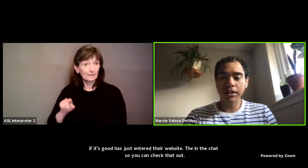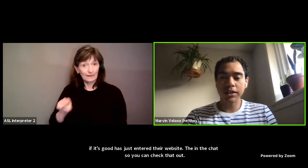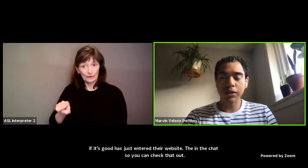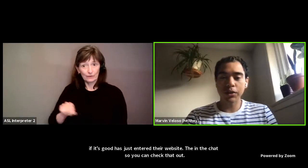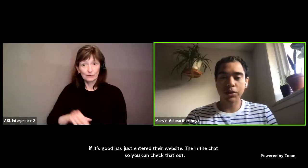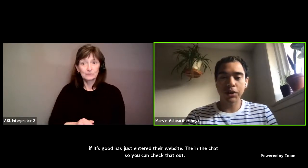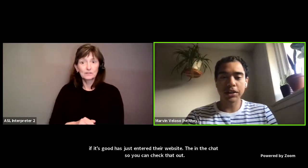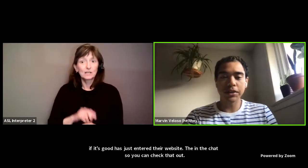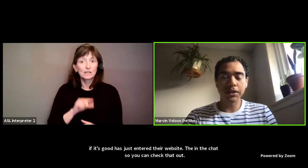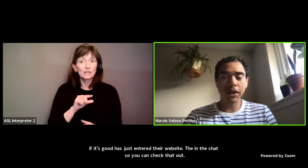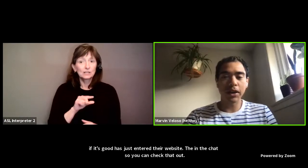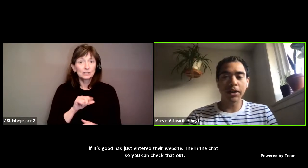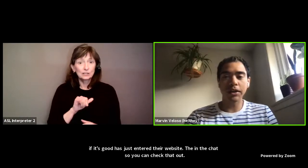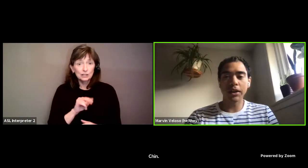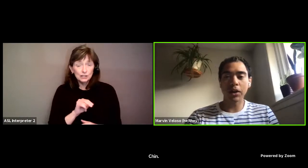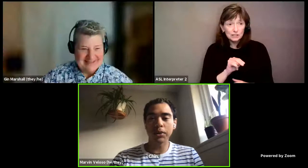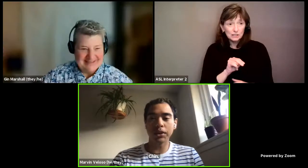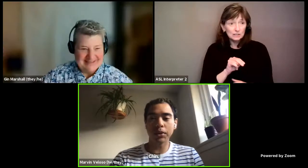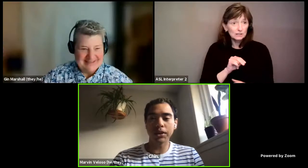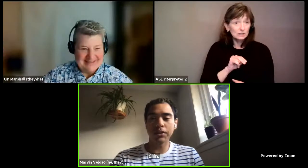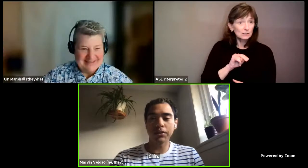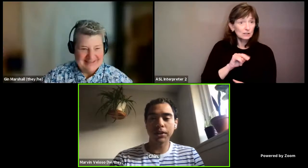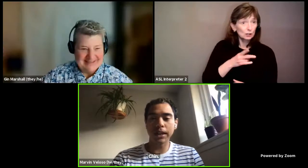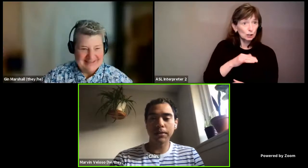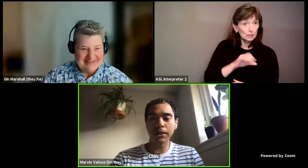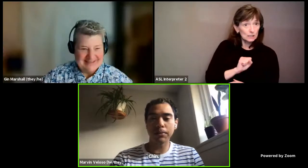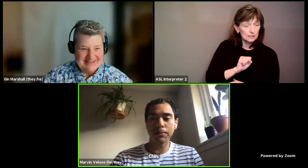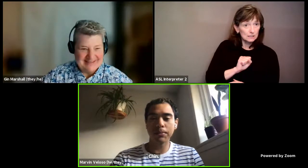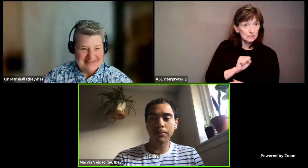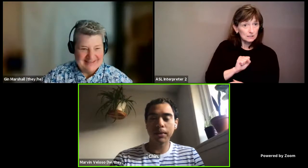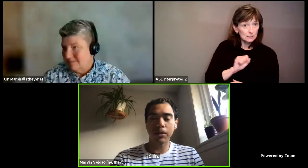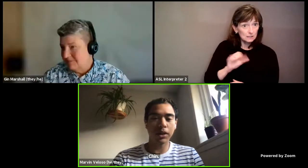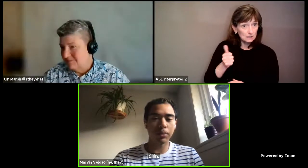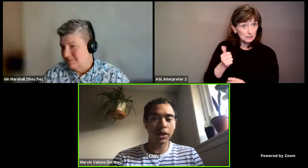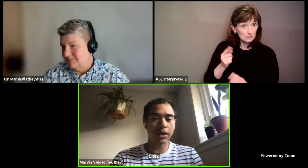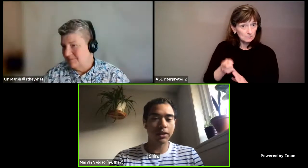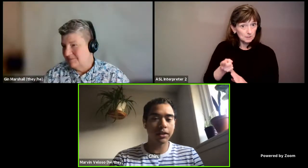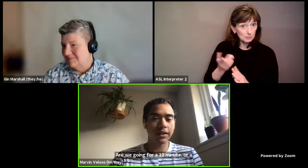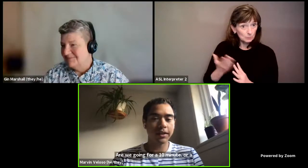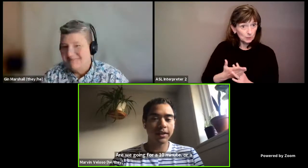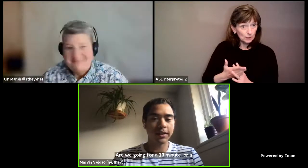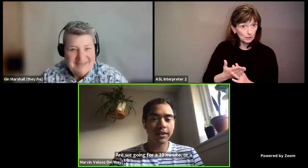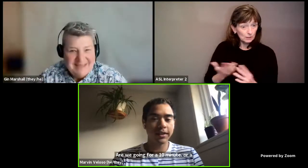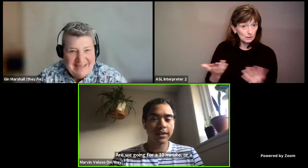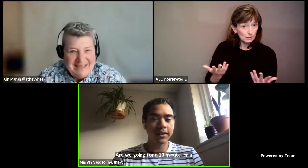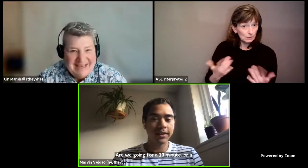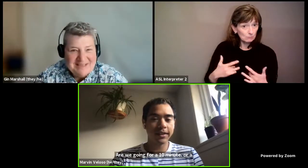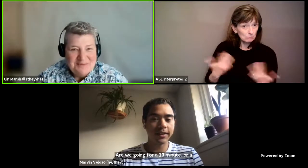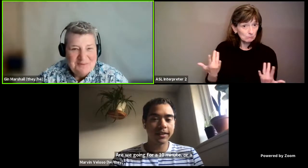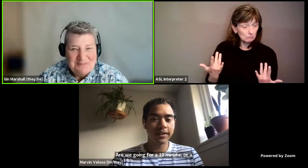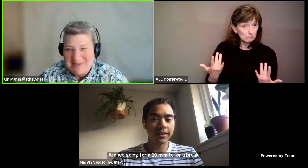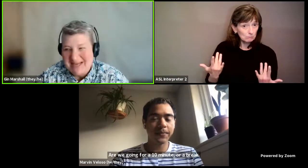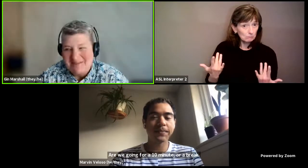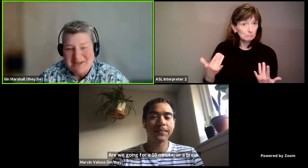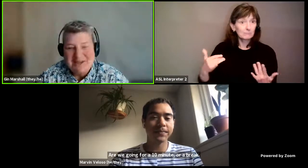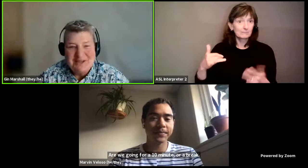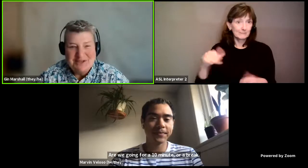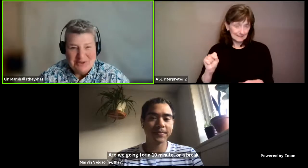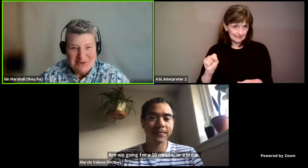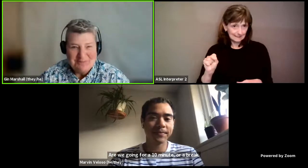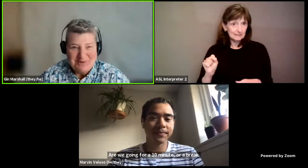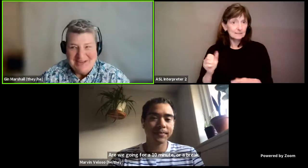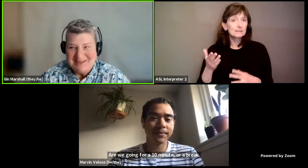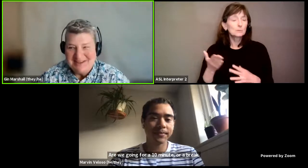Jin or Chris, are we going for a 10-minute or a break? Yes, we will be having